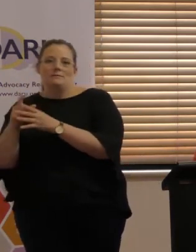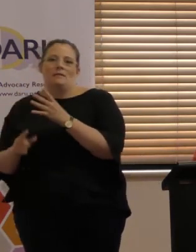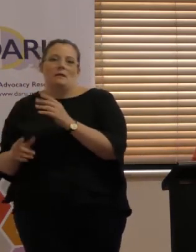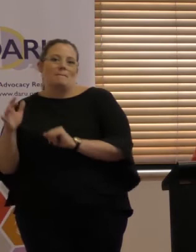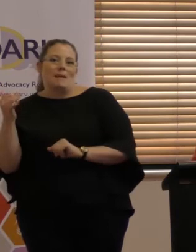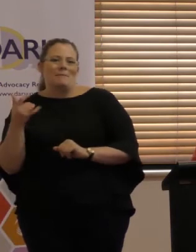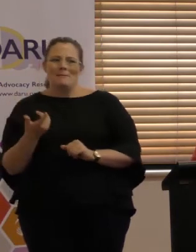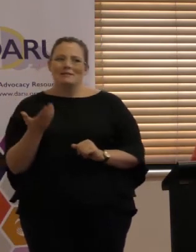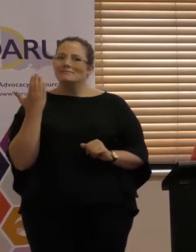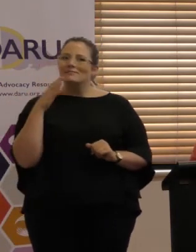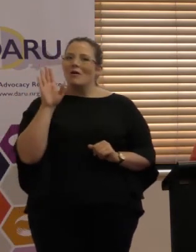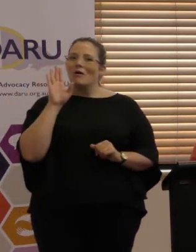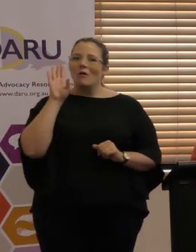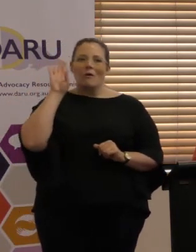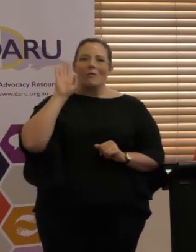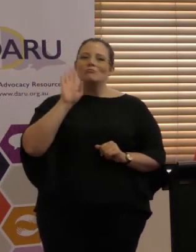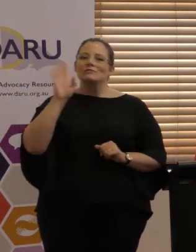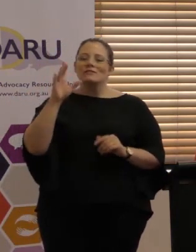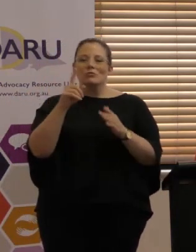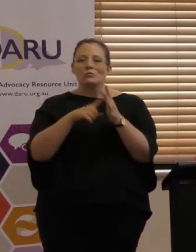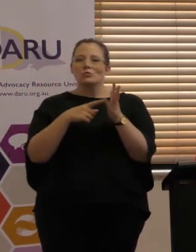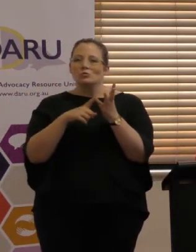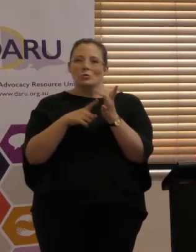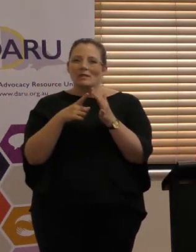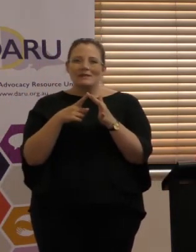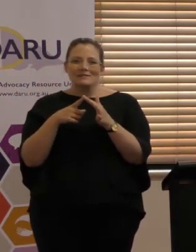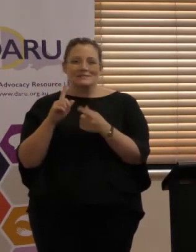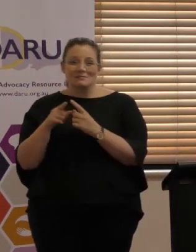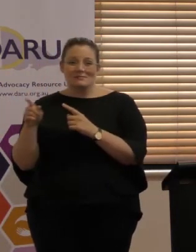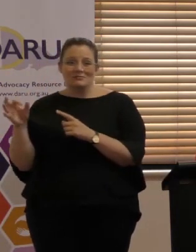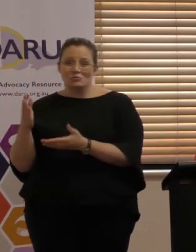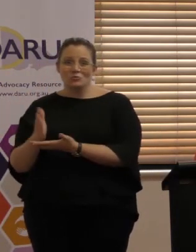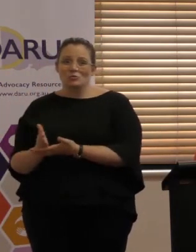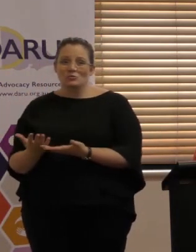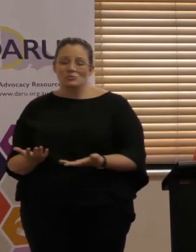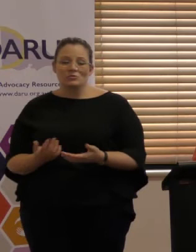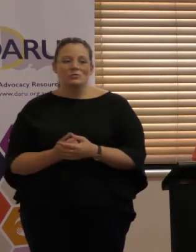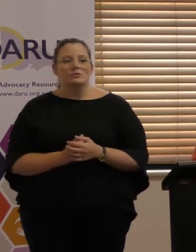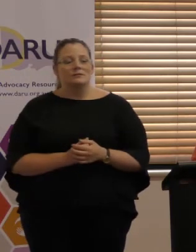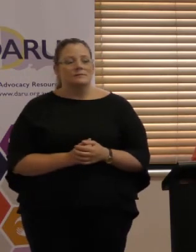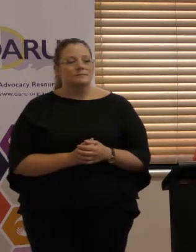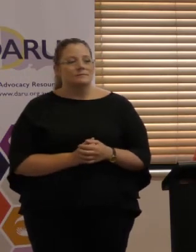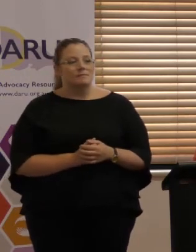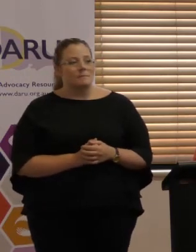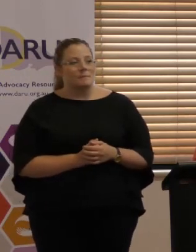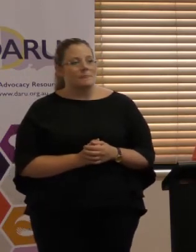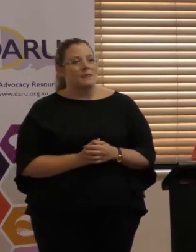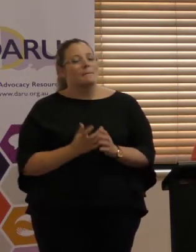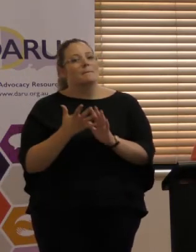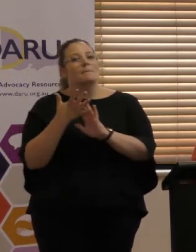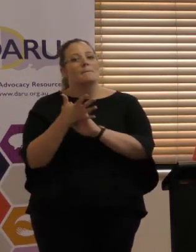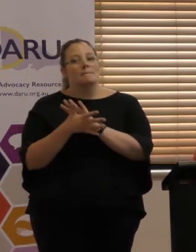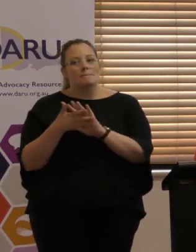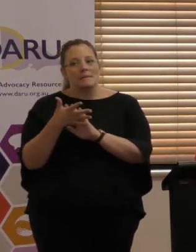you've heard from Julie today, that sometimes really isn't the case. But what it does mean is that young people with